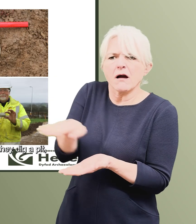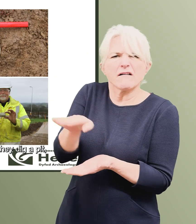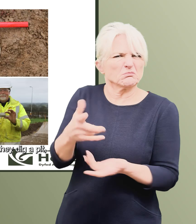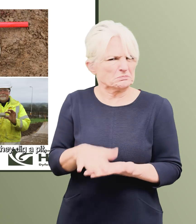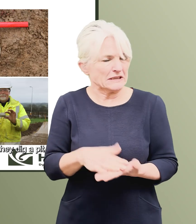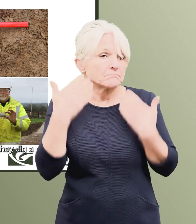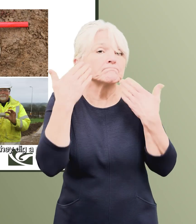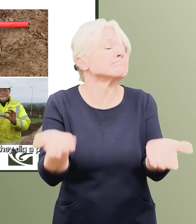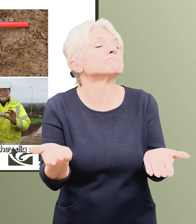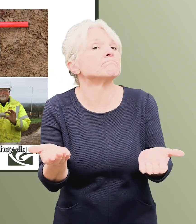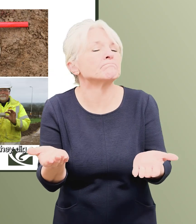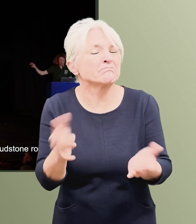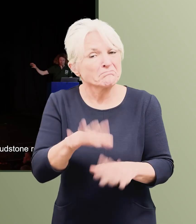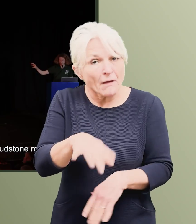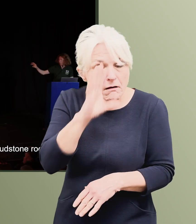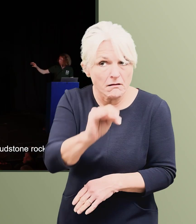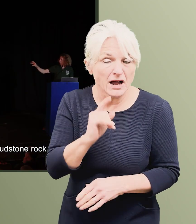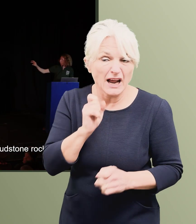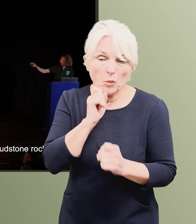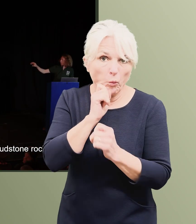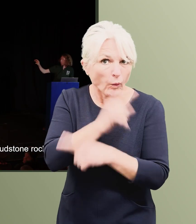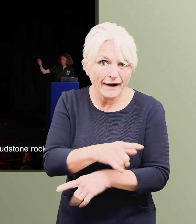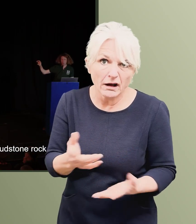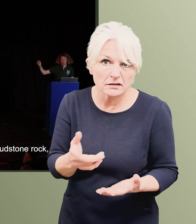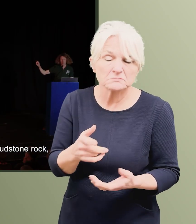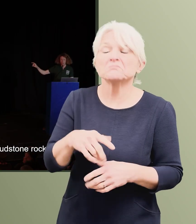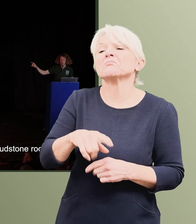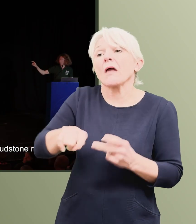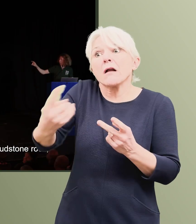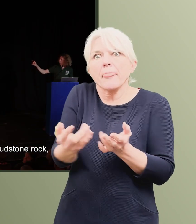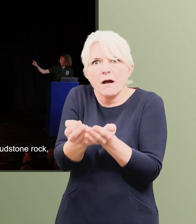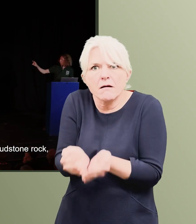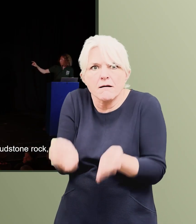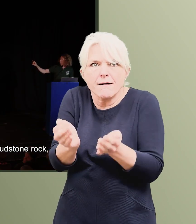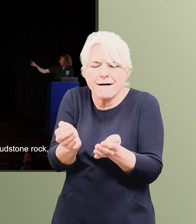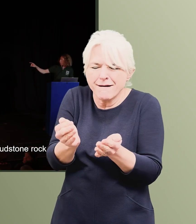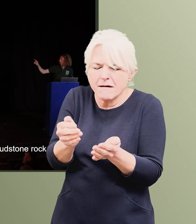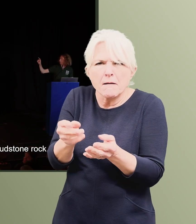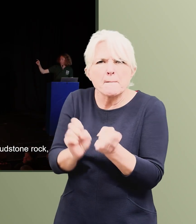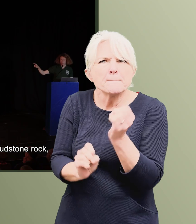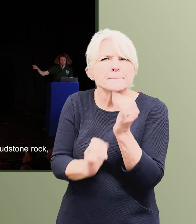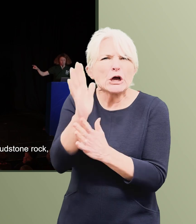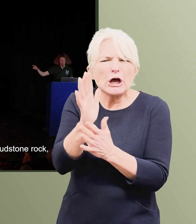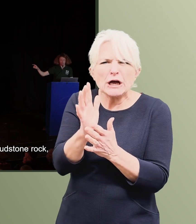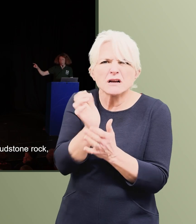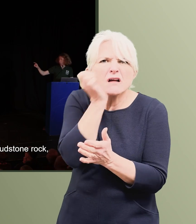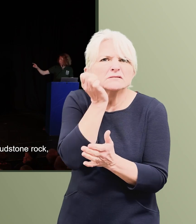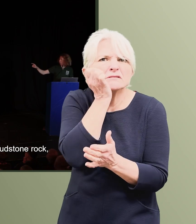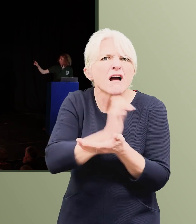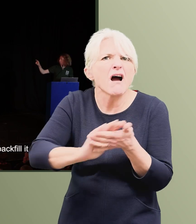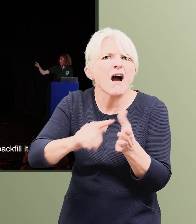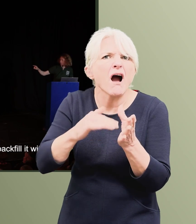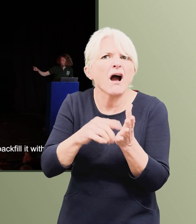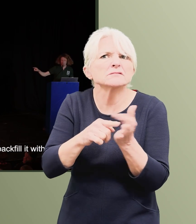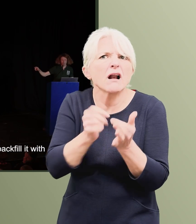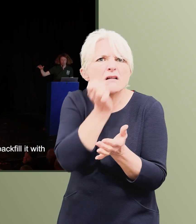dig a pit, they burn a little deposit of hazelnuts in the bottom of it, they deposit a large mudstone rock, they then put a crystal on the